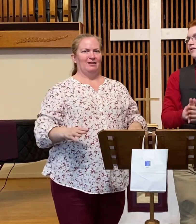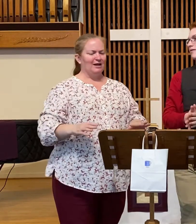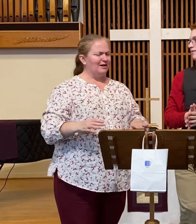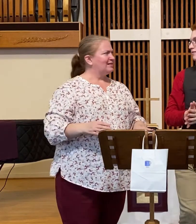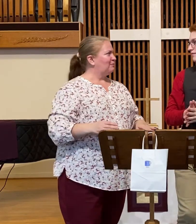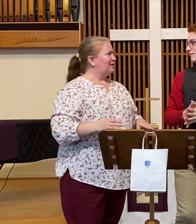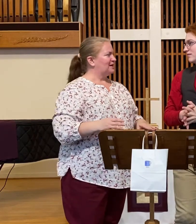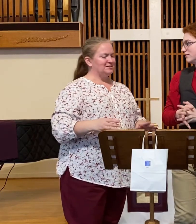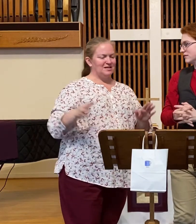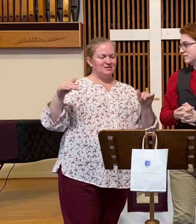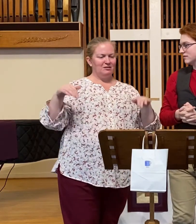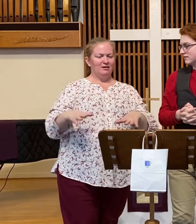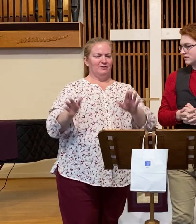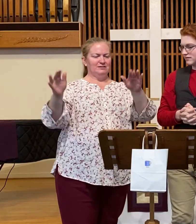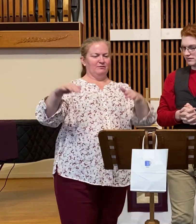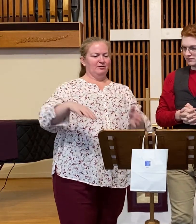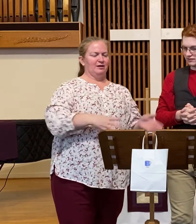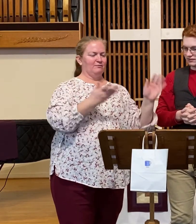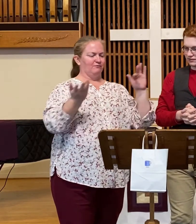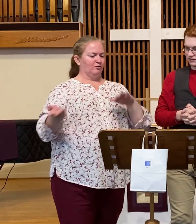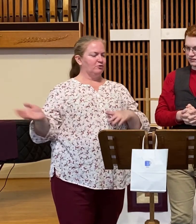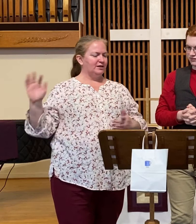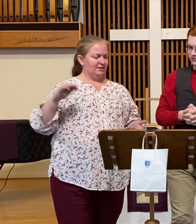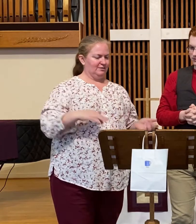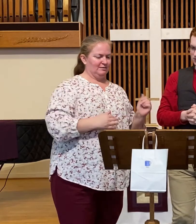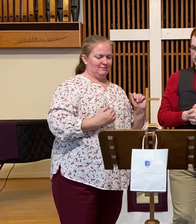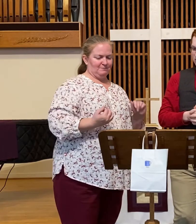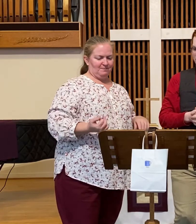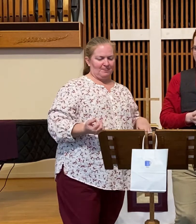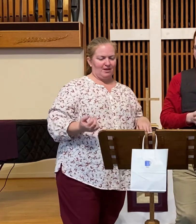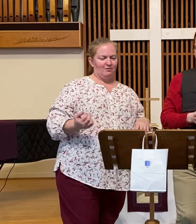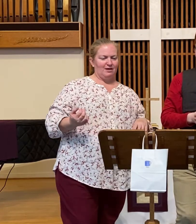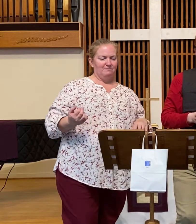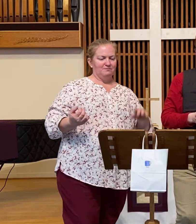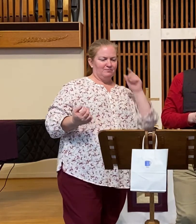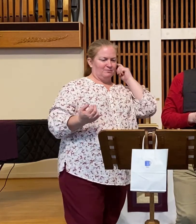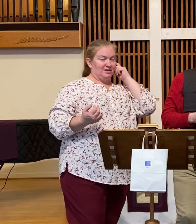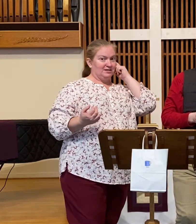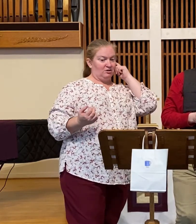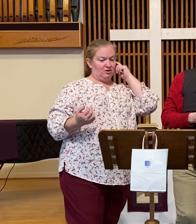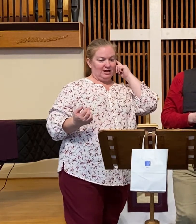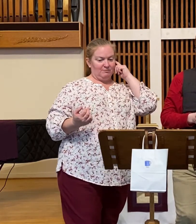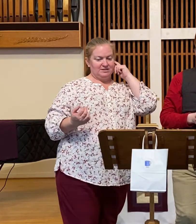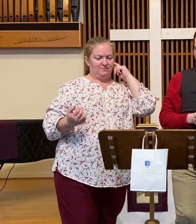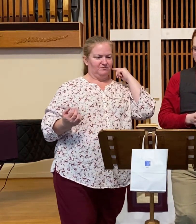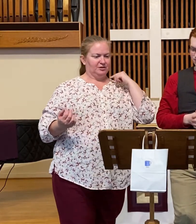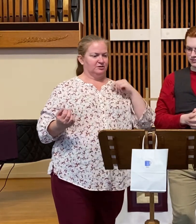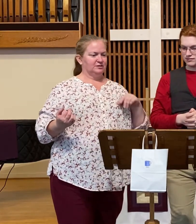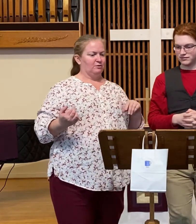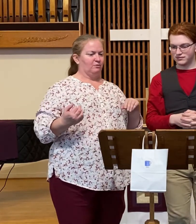I like that one. That's a lot of, it's very fluid. Yeah. Okay. But it is long, and I messed up fear. So, all